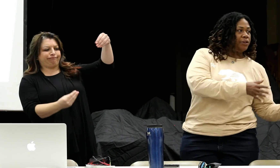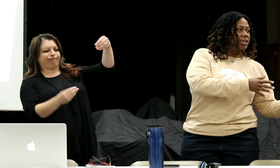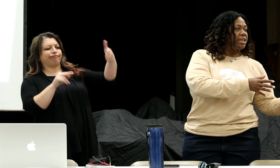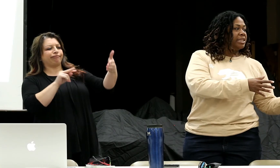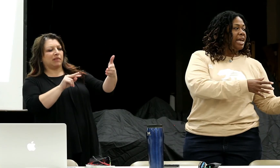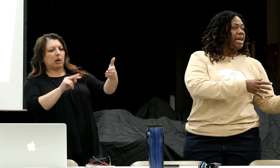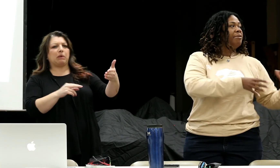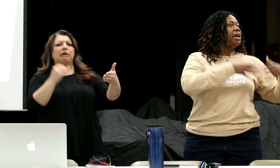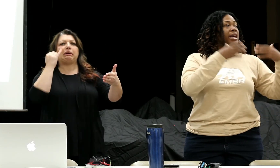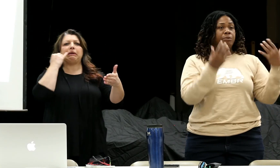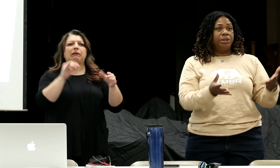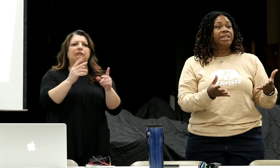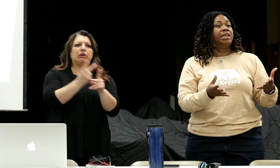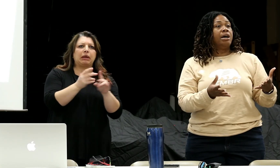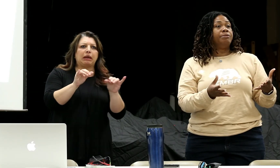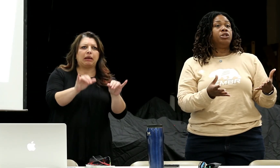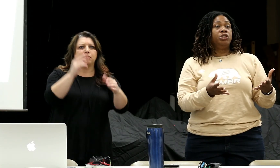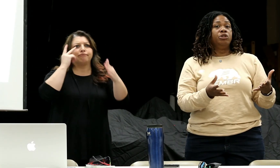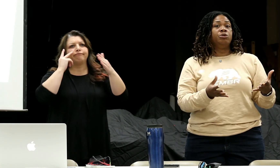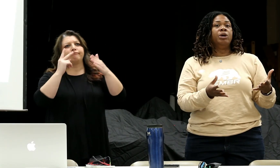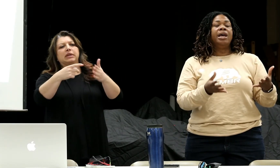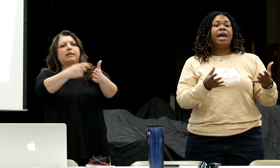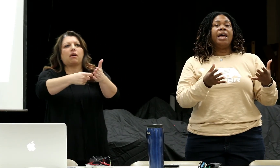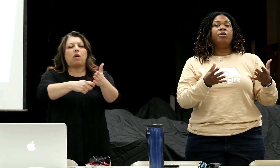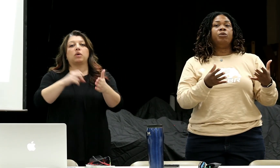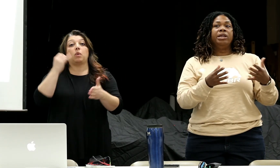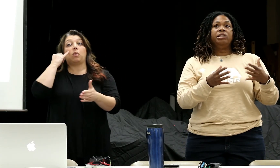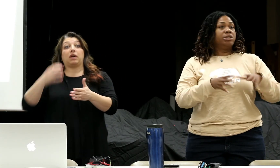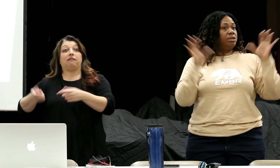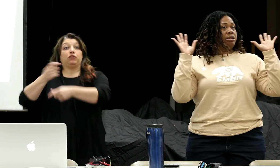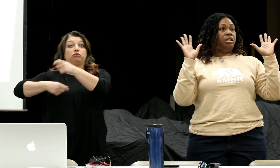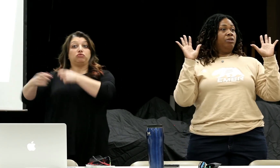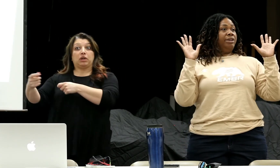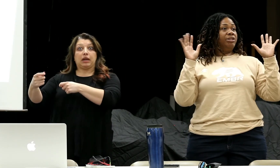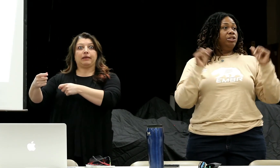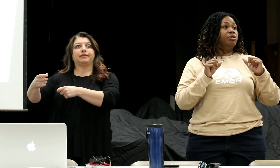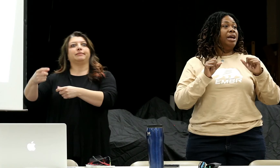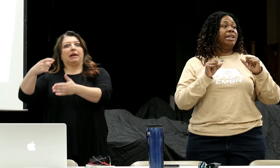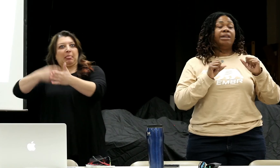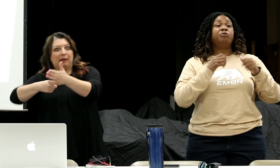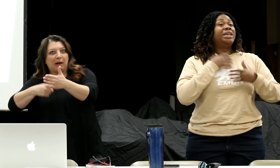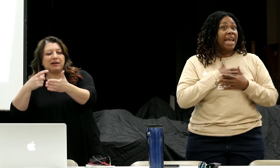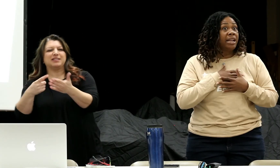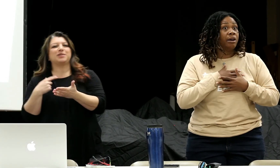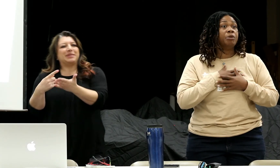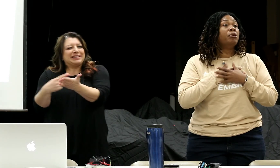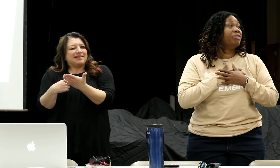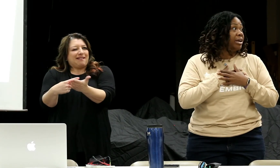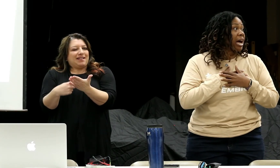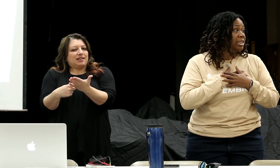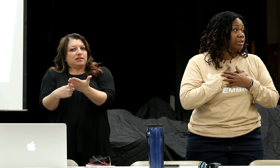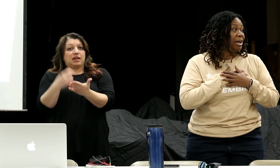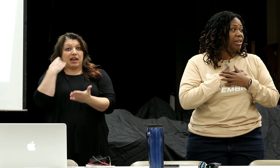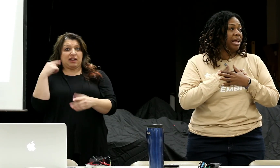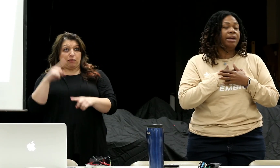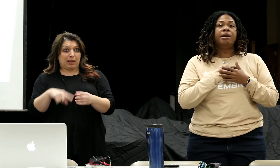they were in jail for 2 weeks because of a misunderstanding. And again, that had to do with communication access,